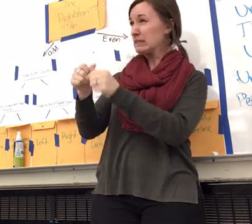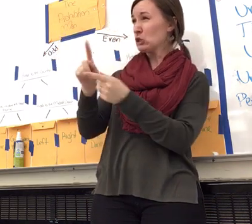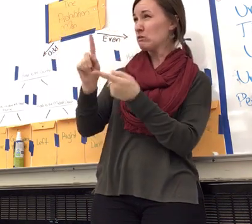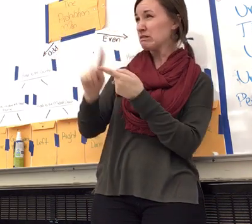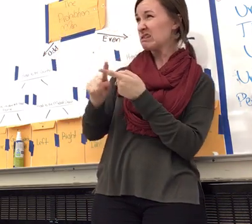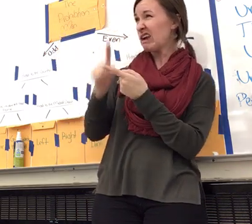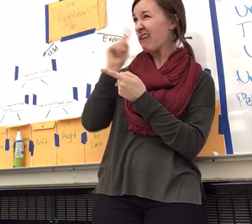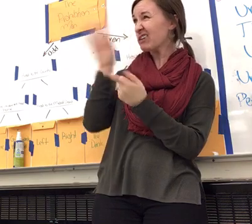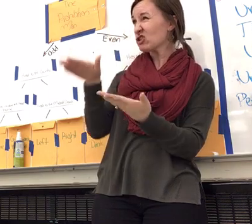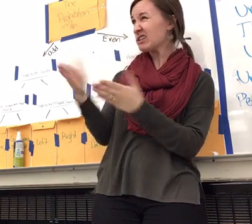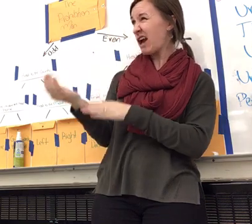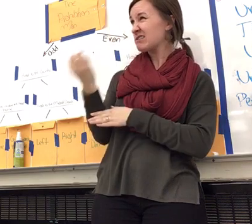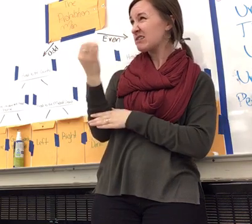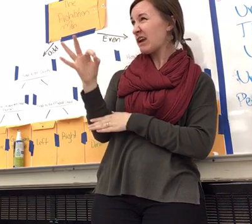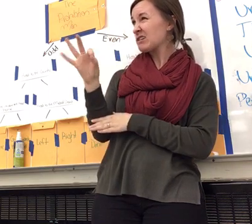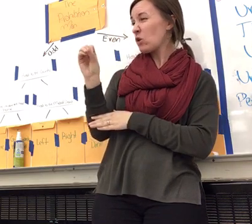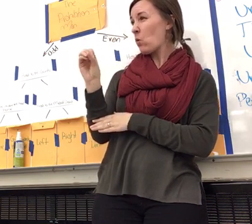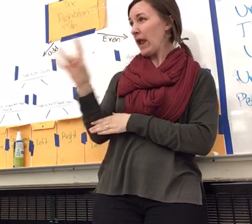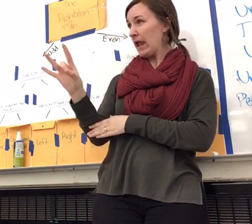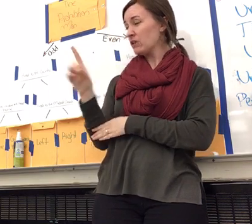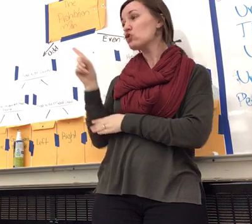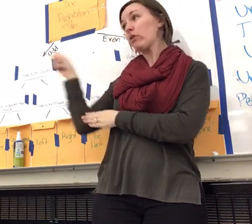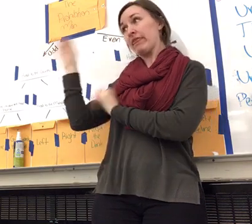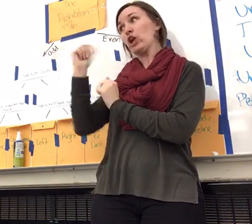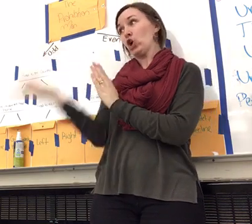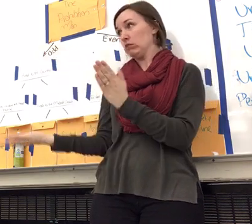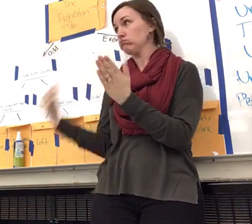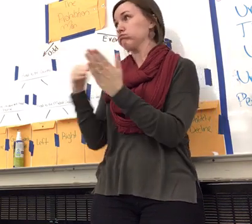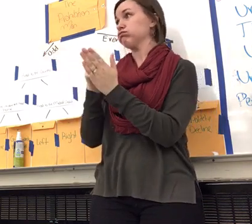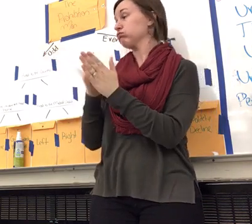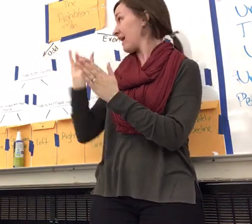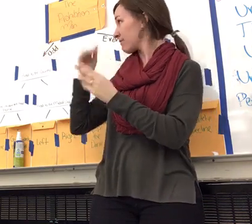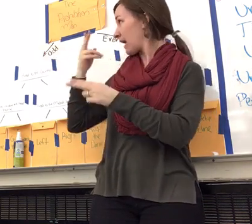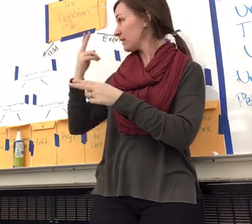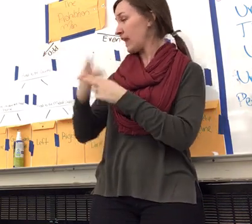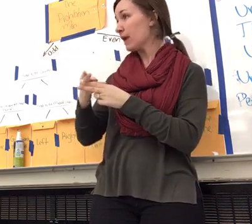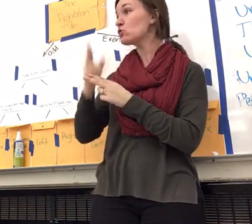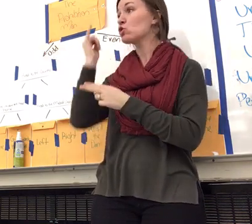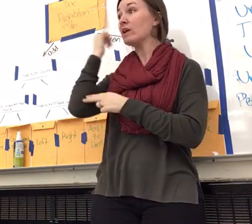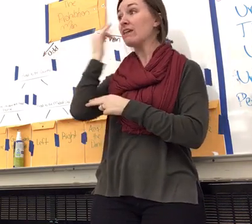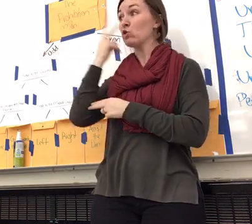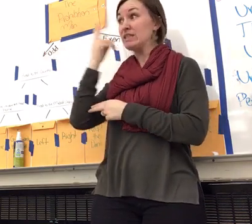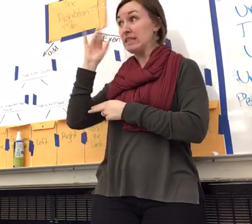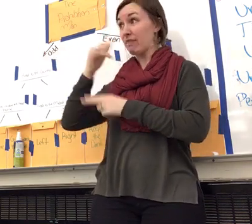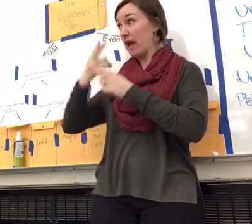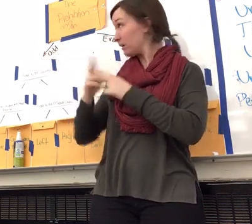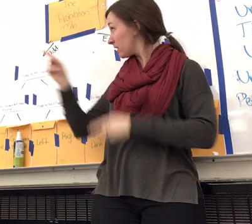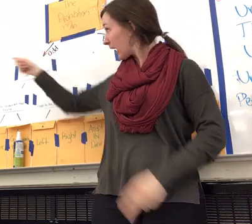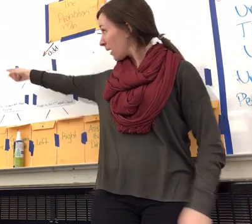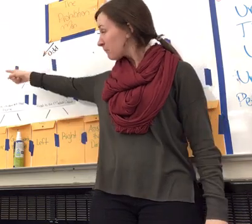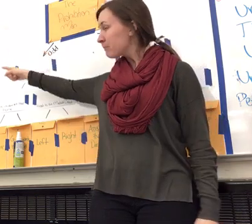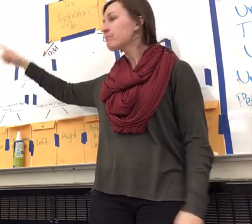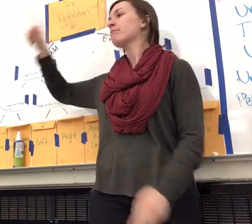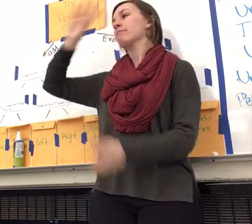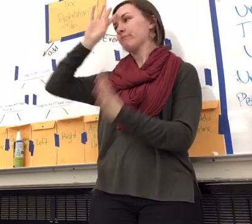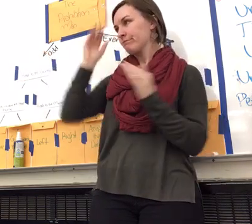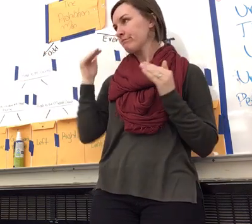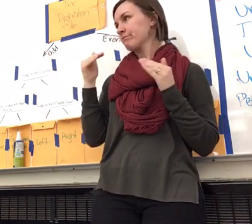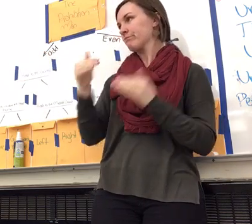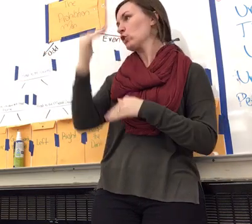So this could be one that could be constantly in there. I would spend less time focusing on 1840s women's rights and